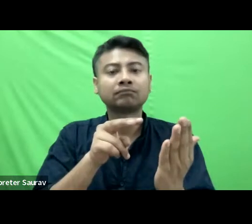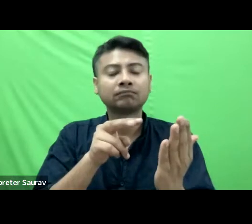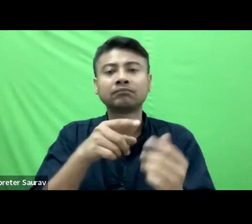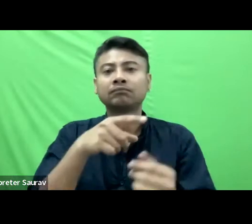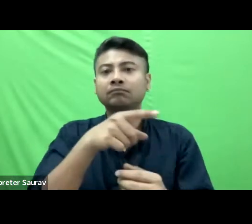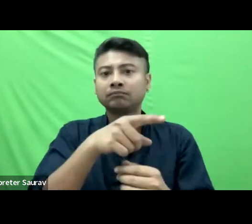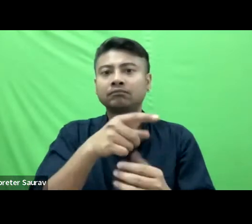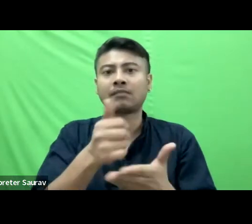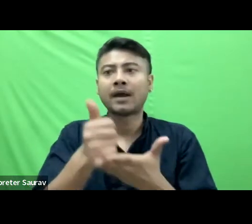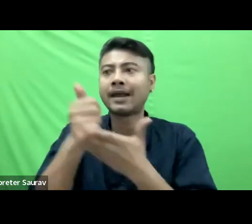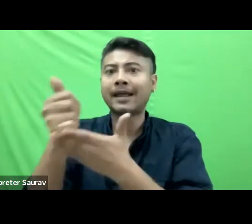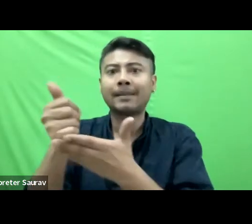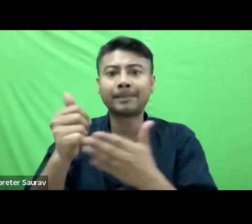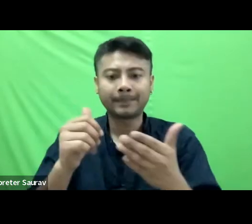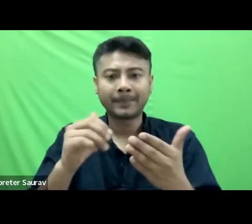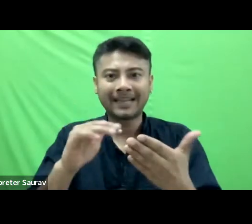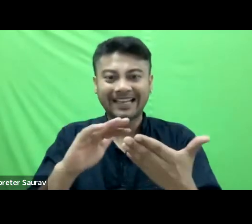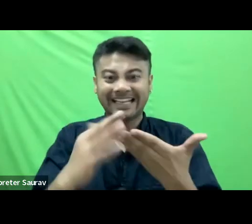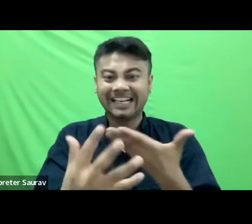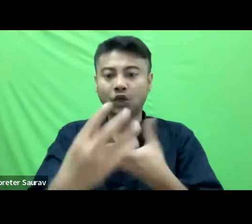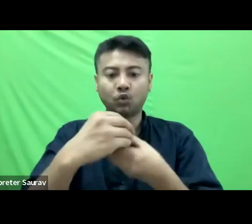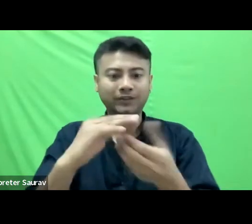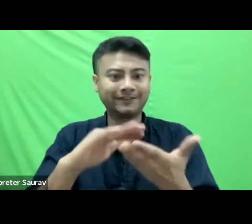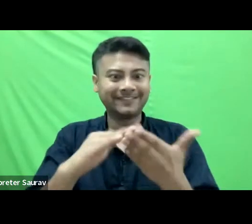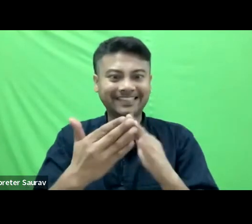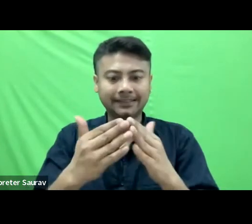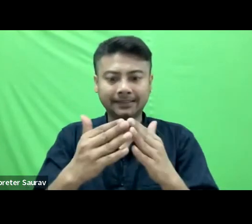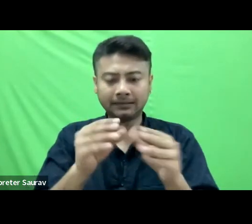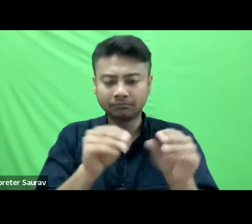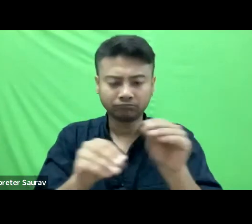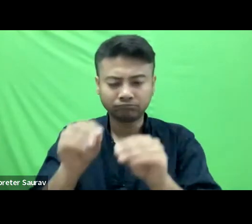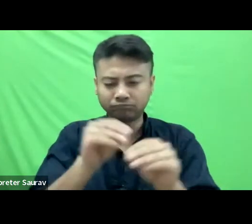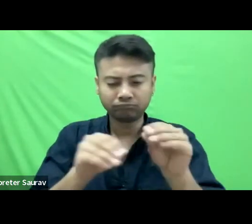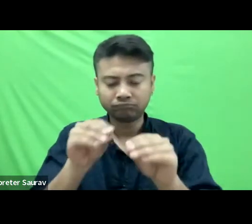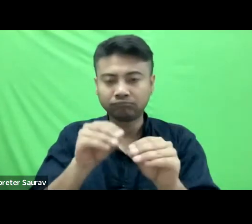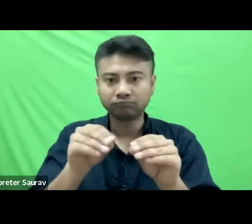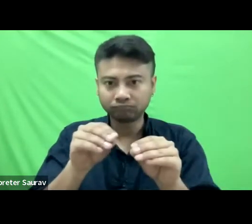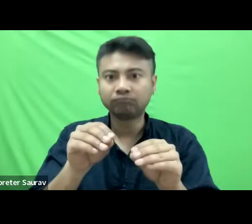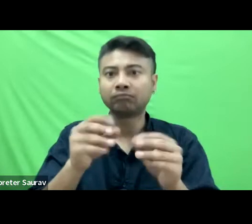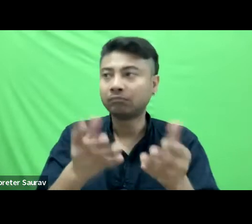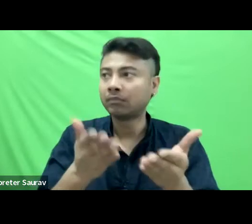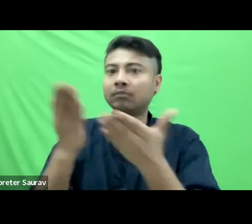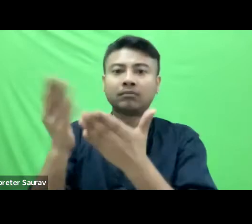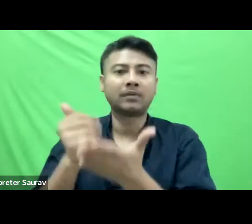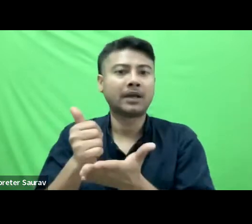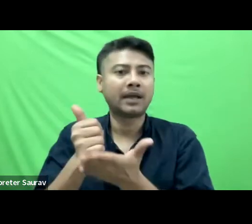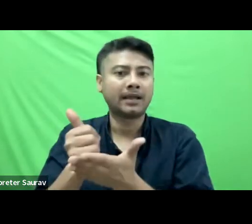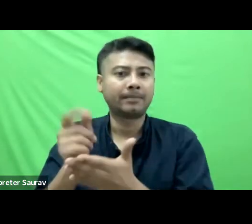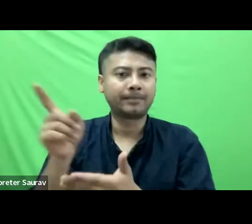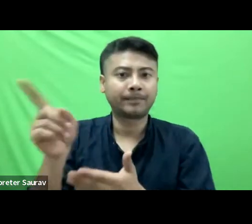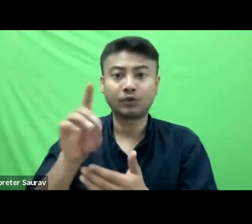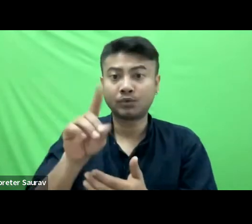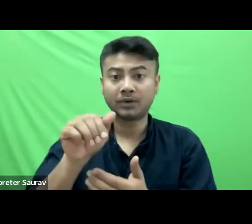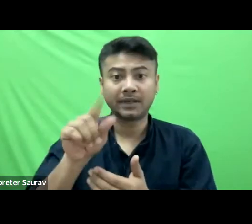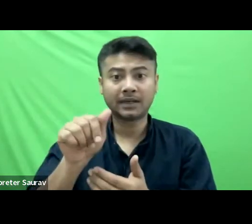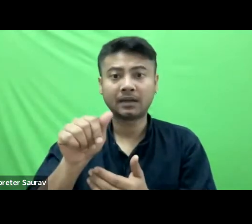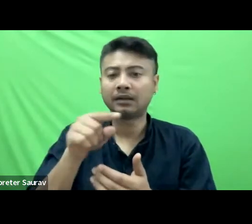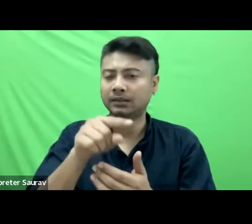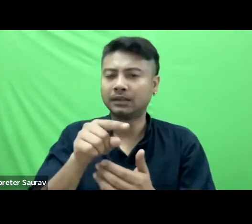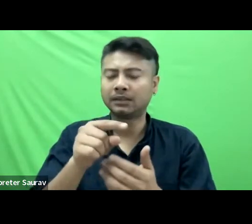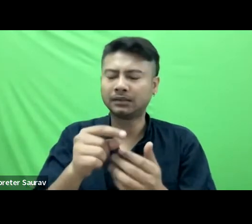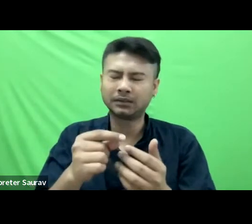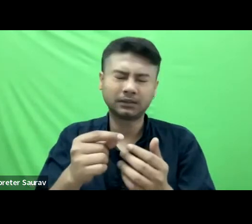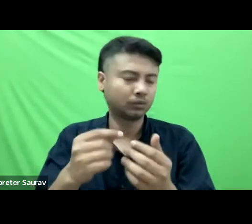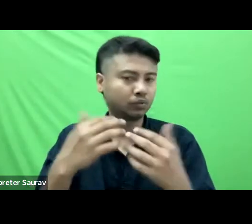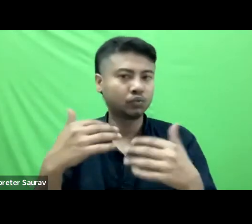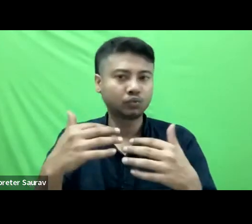for an inclusive city. And so that's how, in our experience, data has always been a powerful tool in starting a conversation with the government